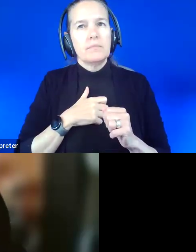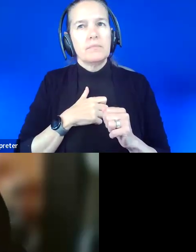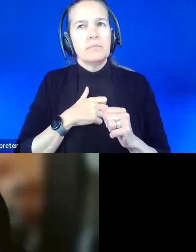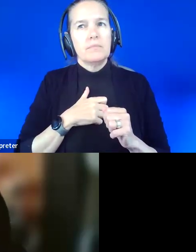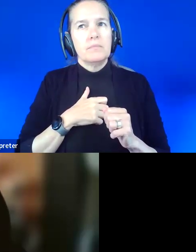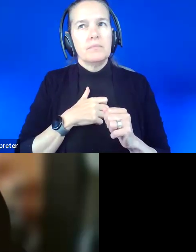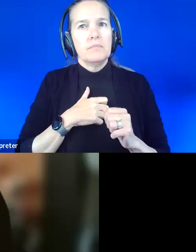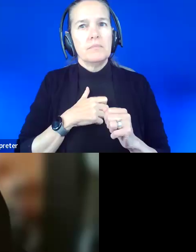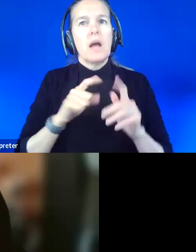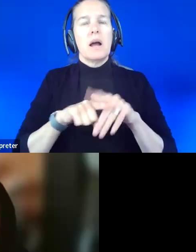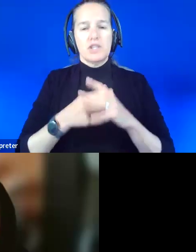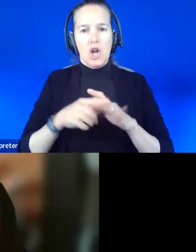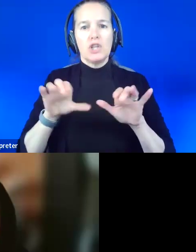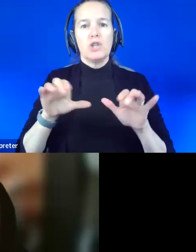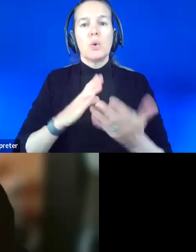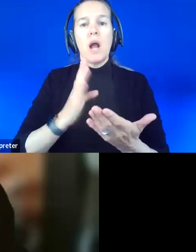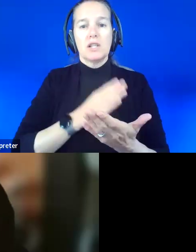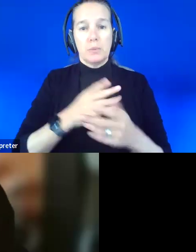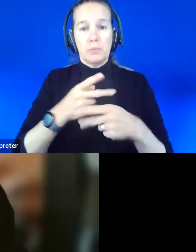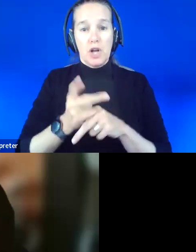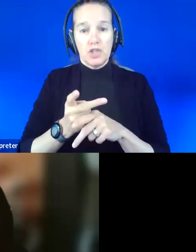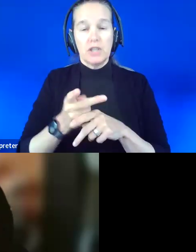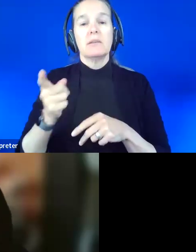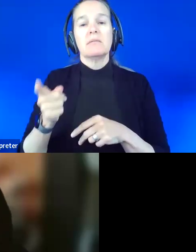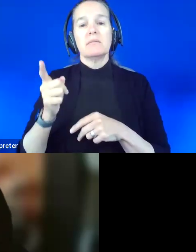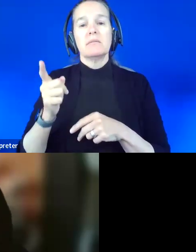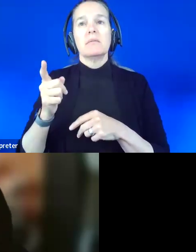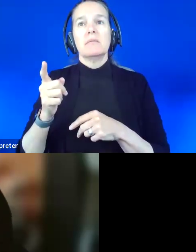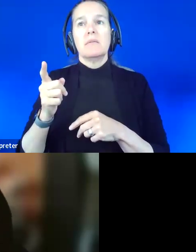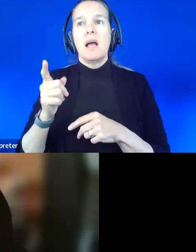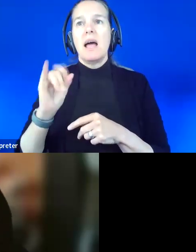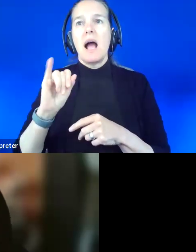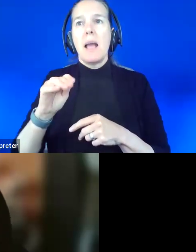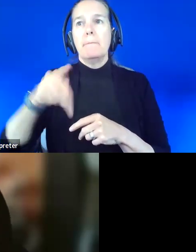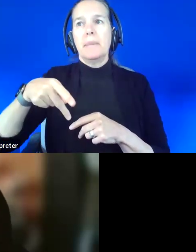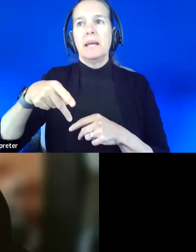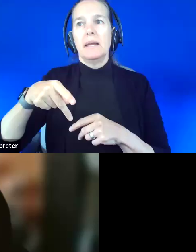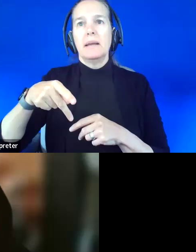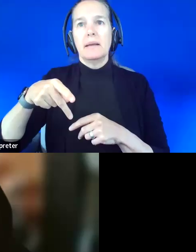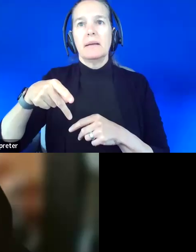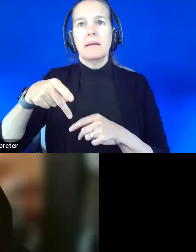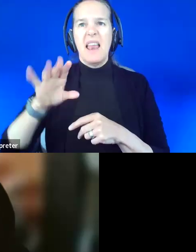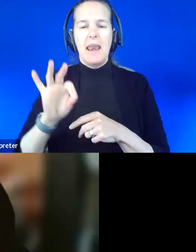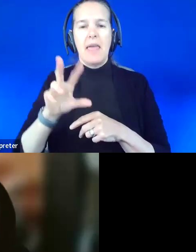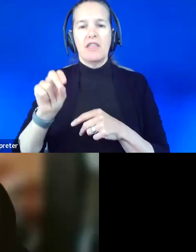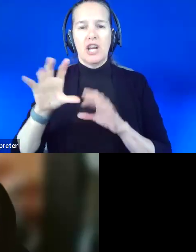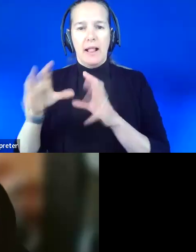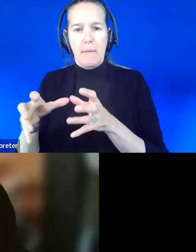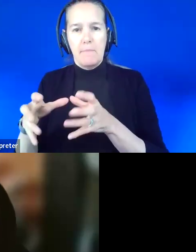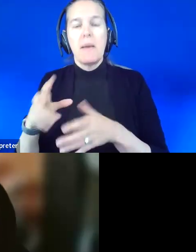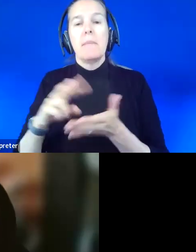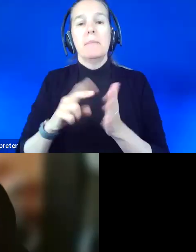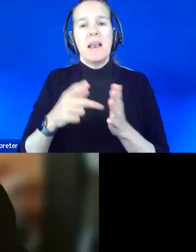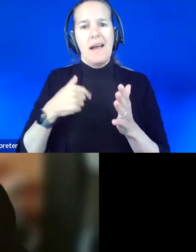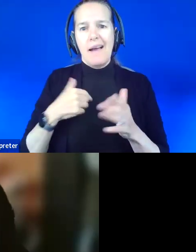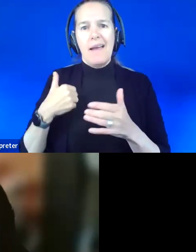started doing concert production both at GW and at IMP and 930. So I really got the full experience of how